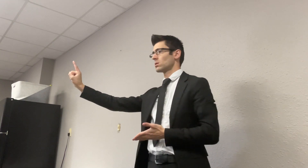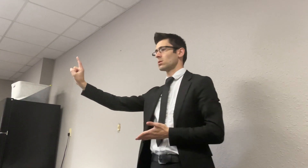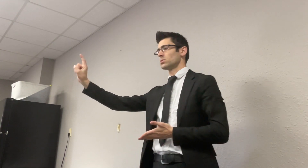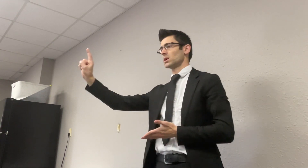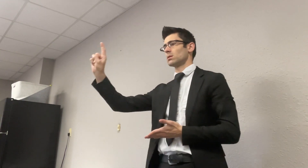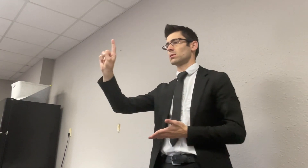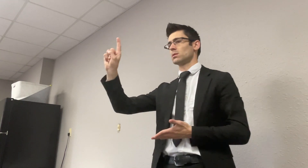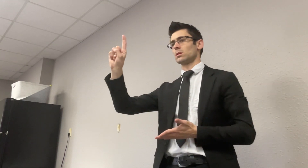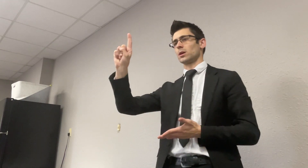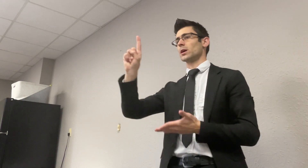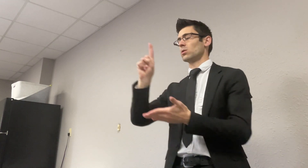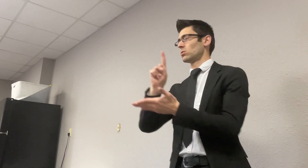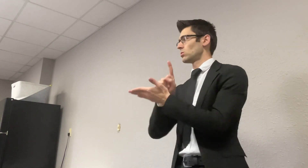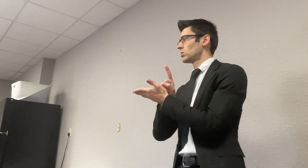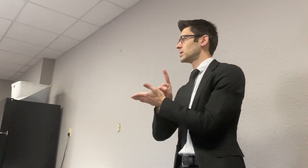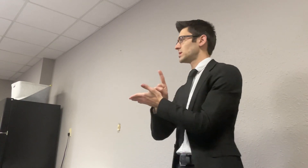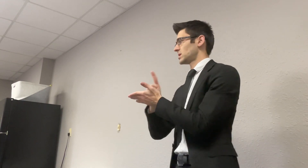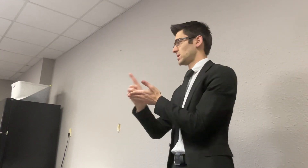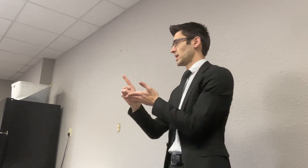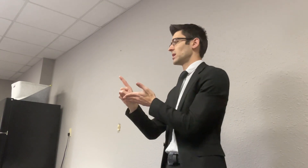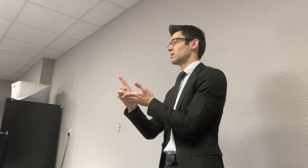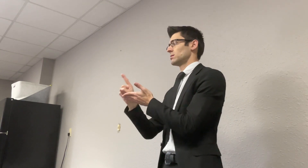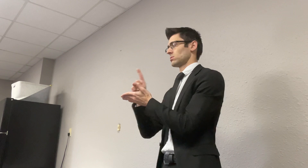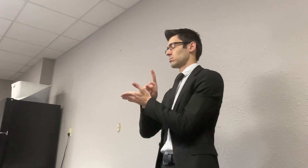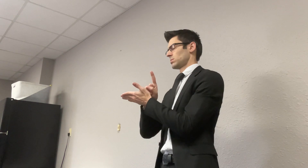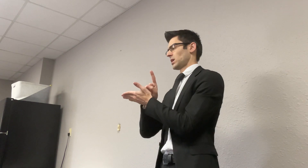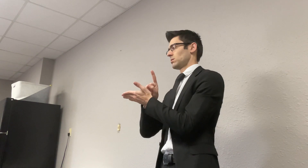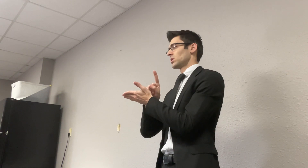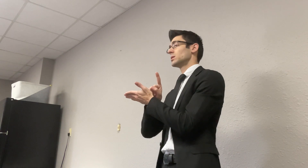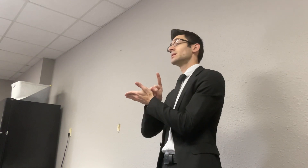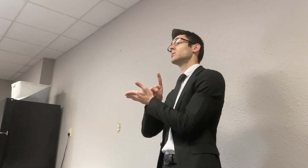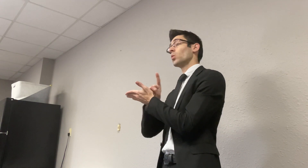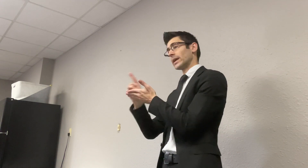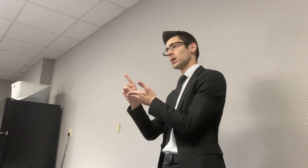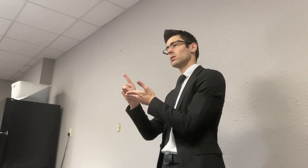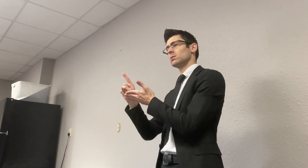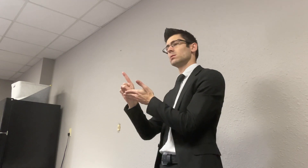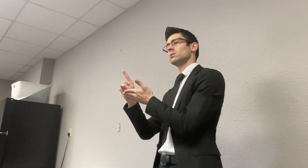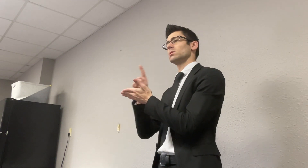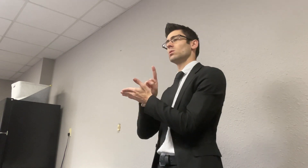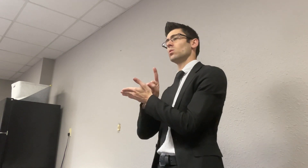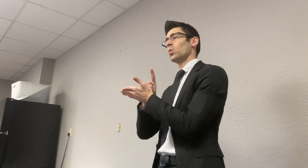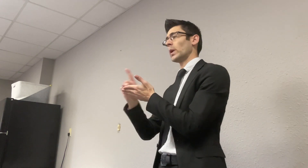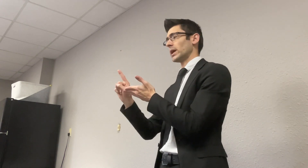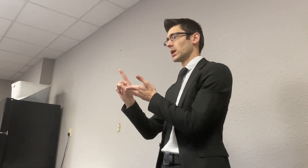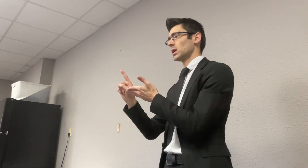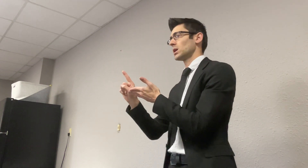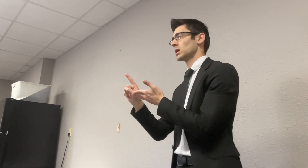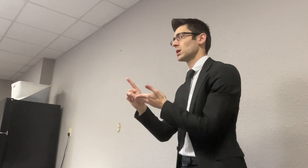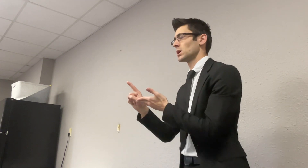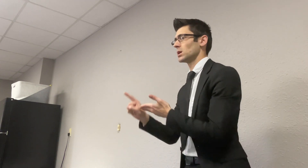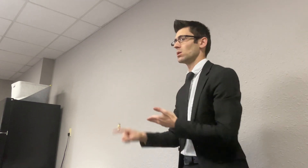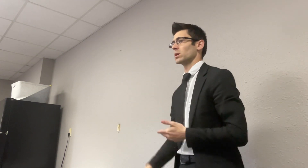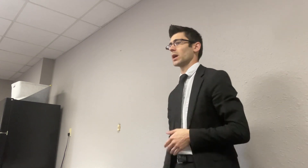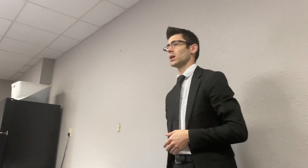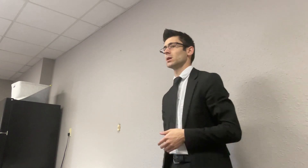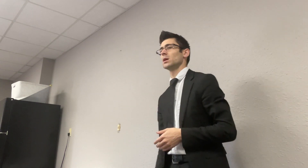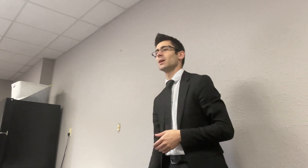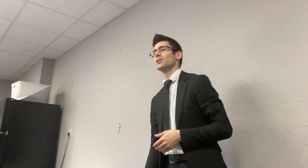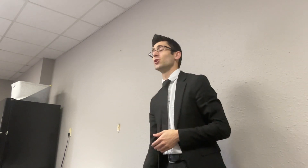close it. There you go. D, or D. Week. Week. Okay? You know how